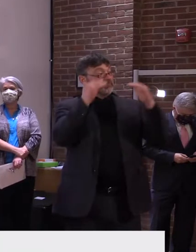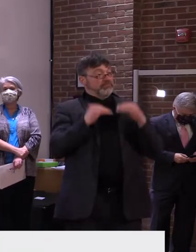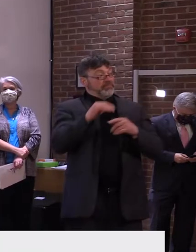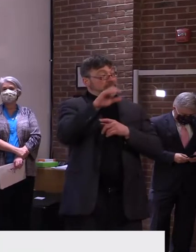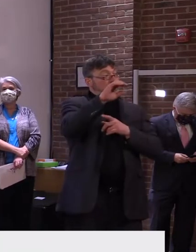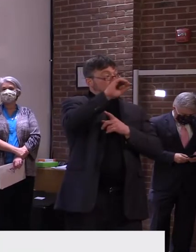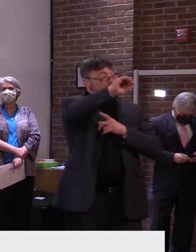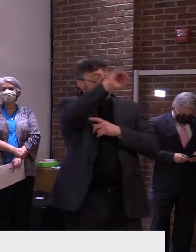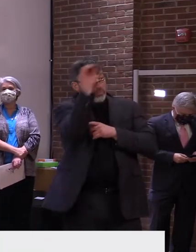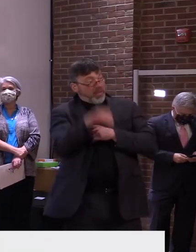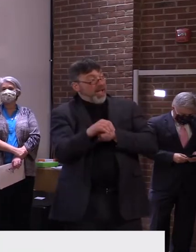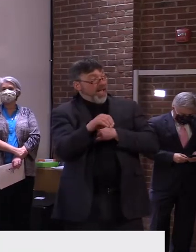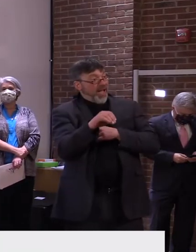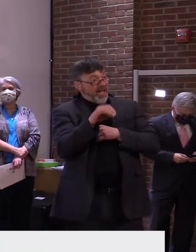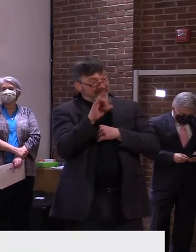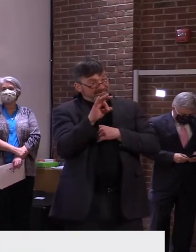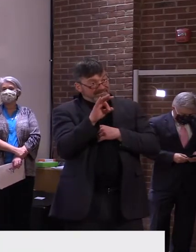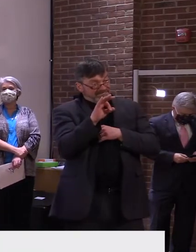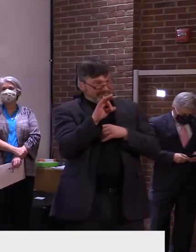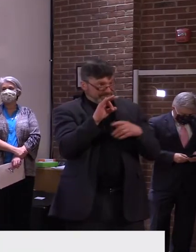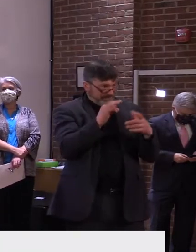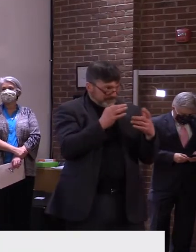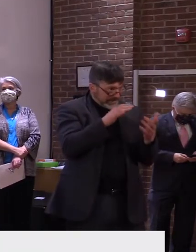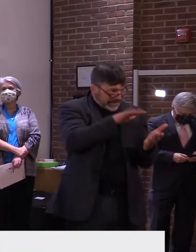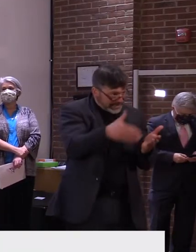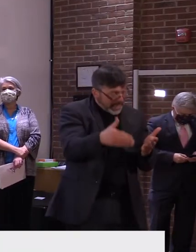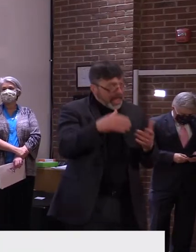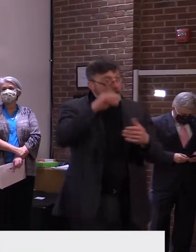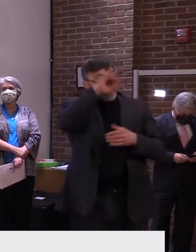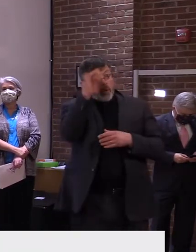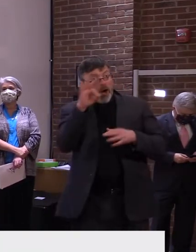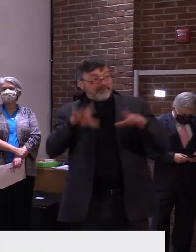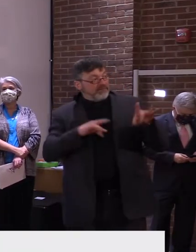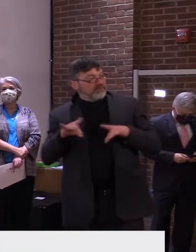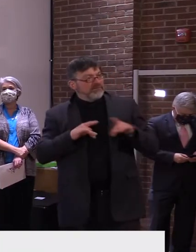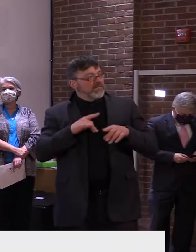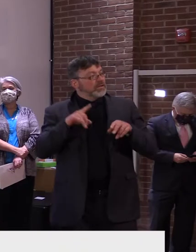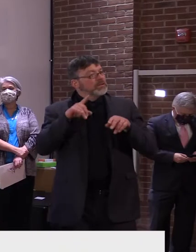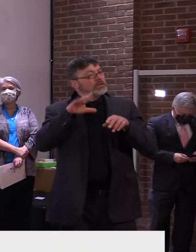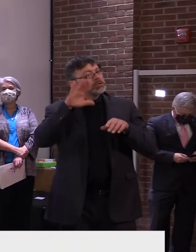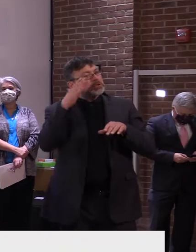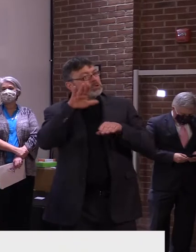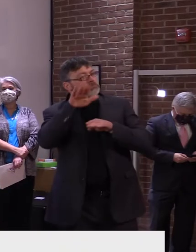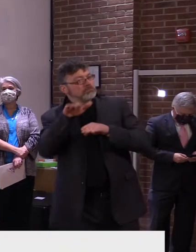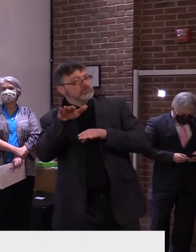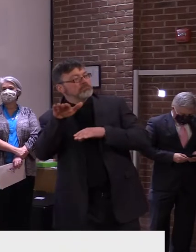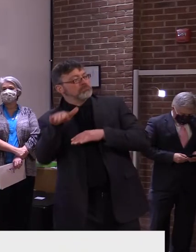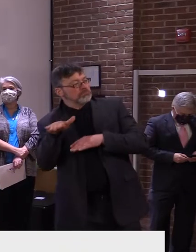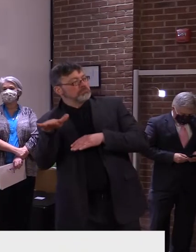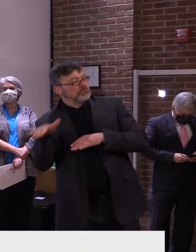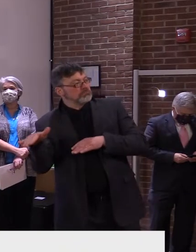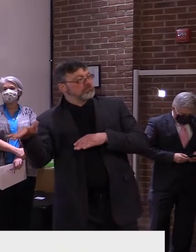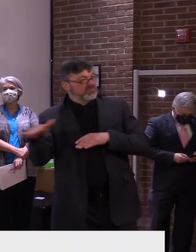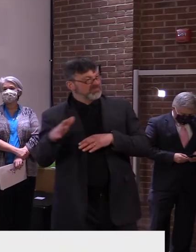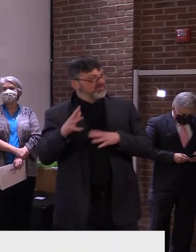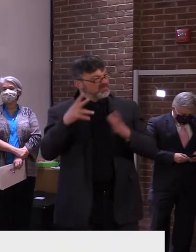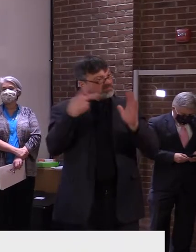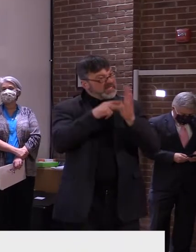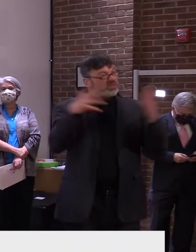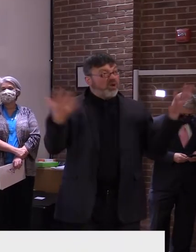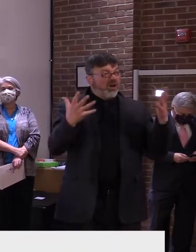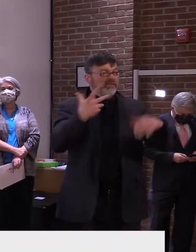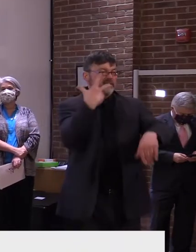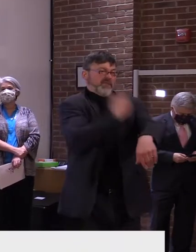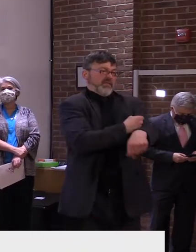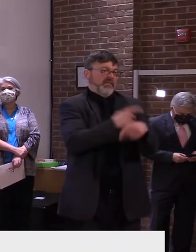over. Again, clear testimony to the success of our current vaccination strategy.